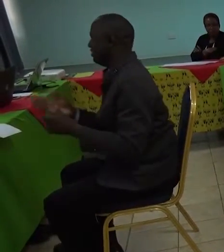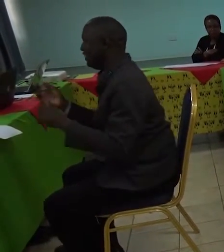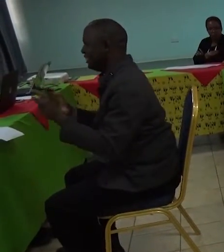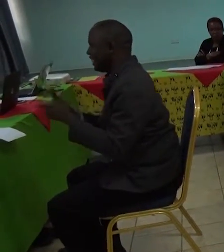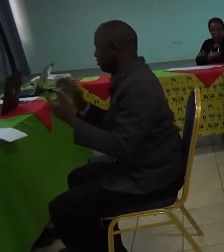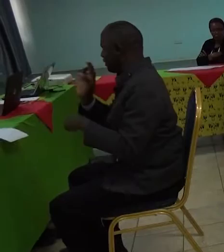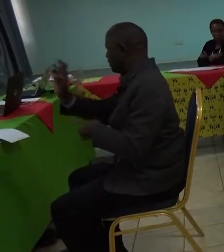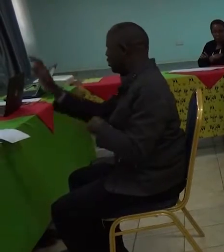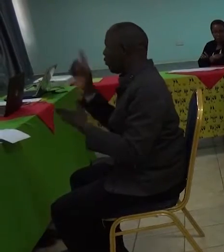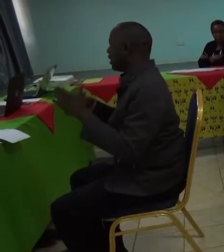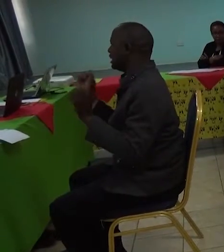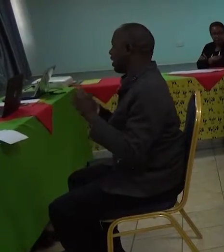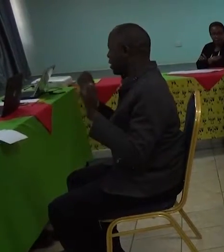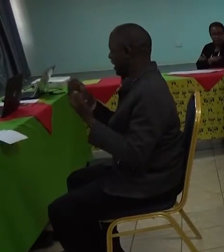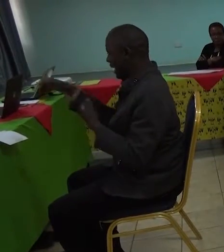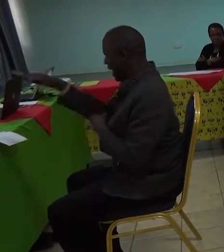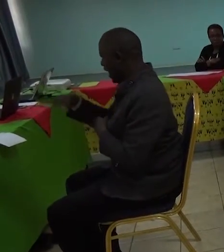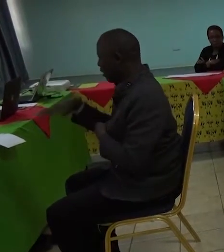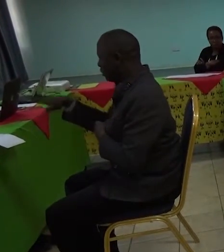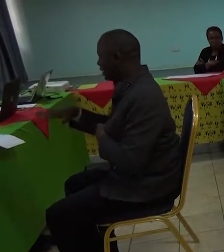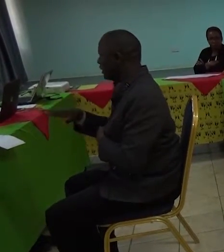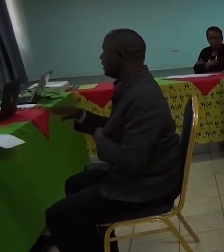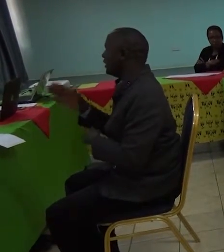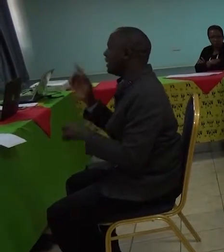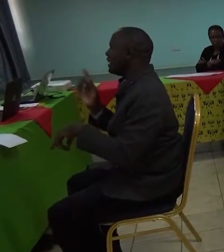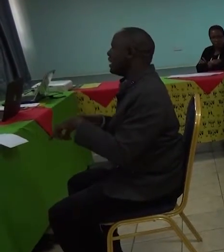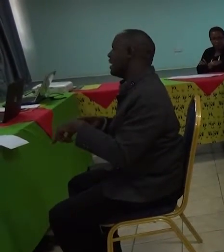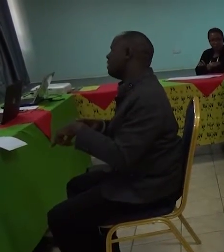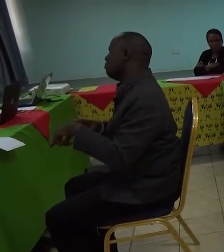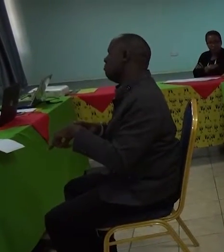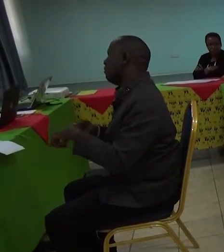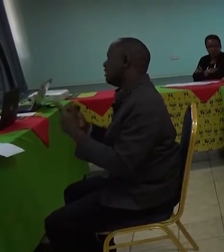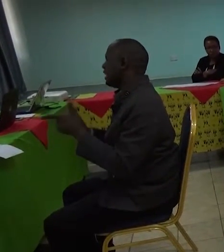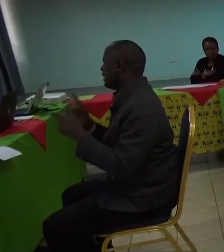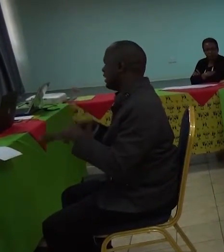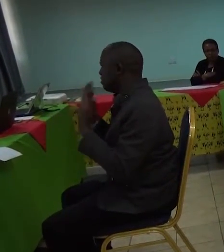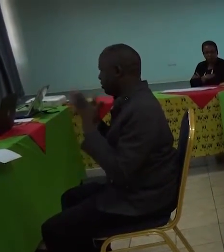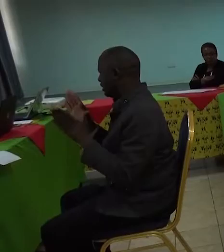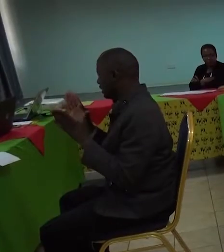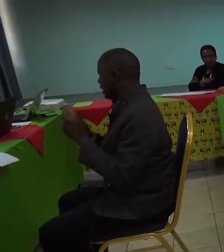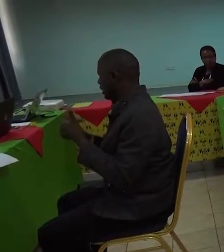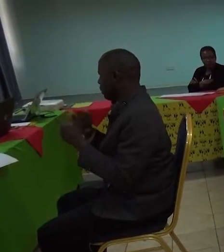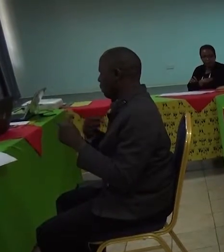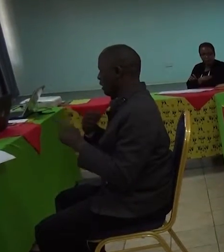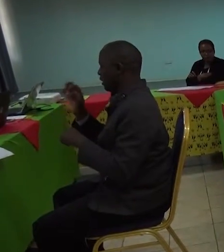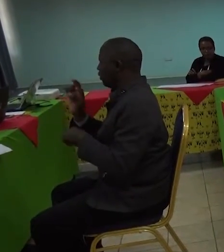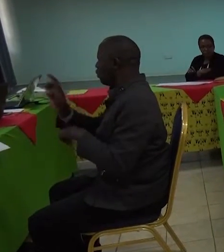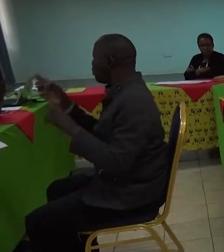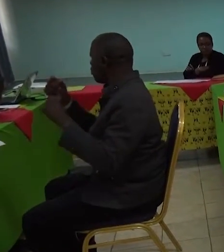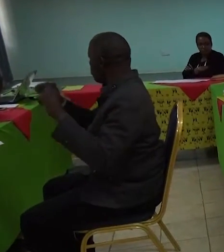communities and what is happening around. And after that, we were able to do our